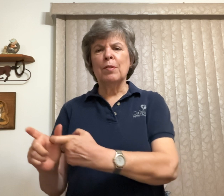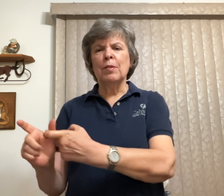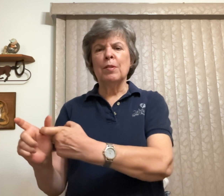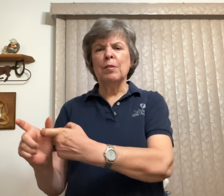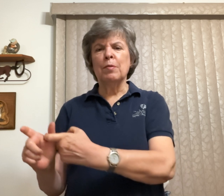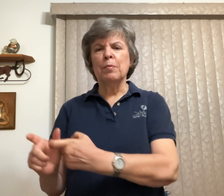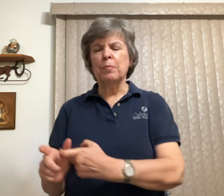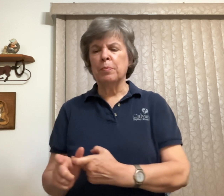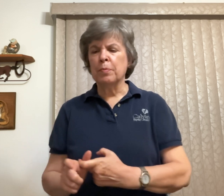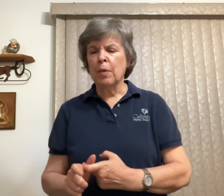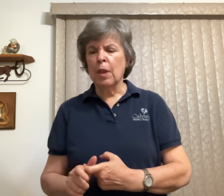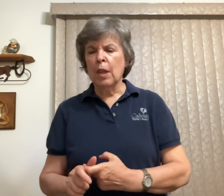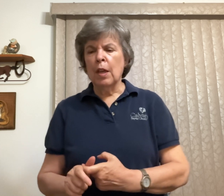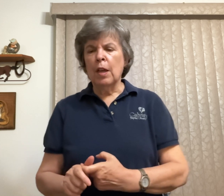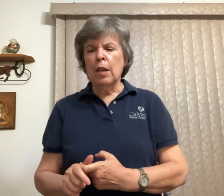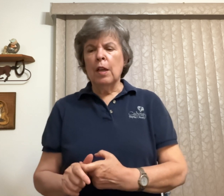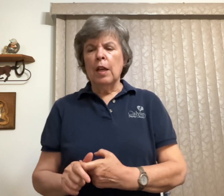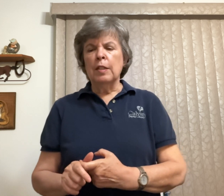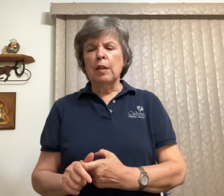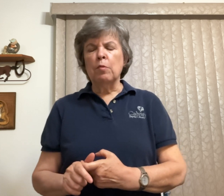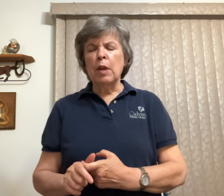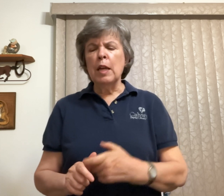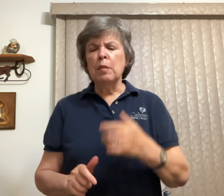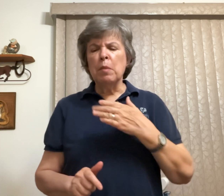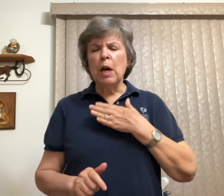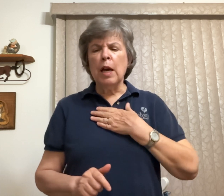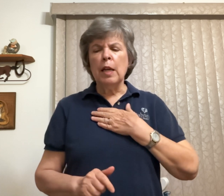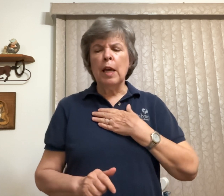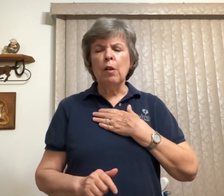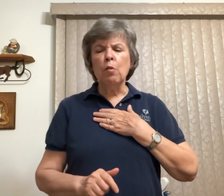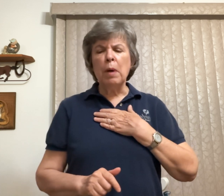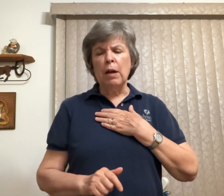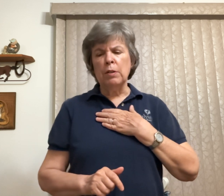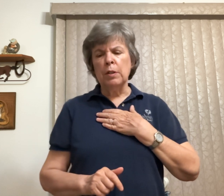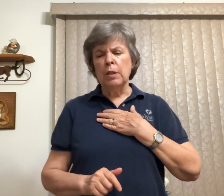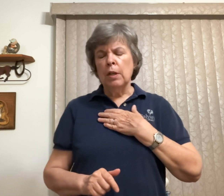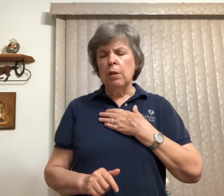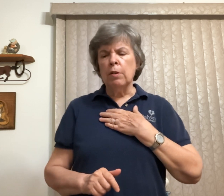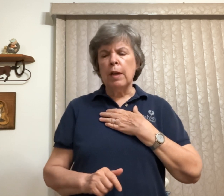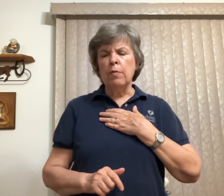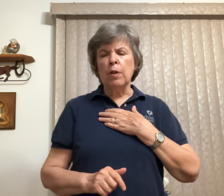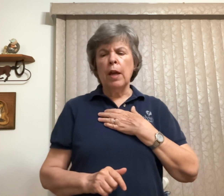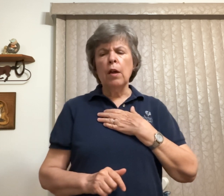So, as I ran my hell-bound. Okay, for hell,